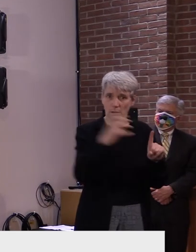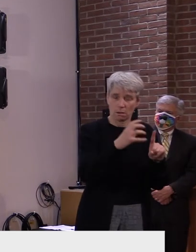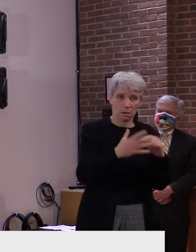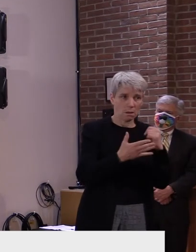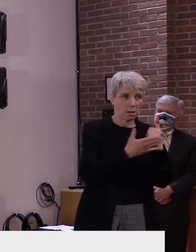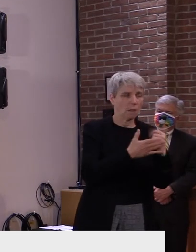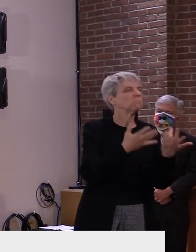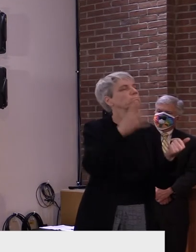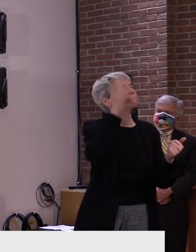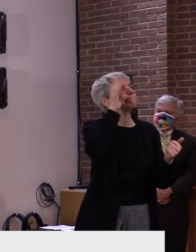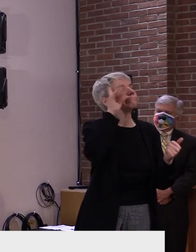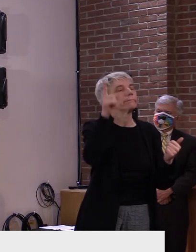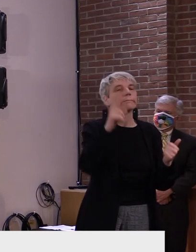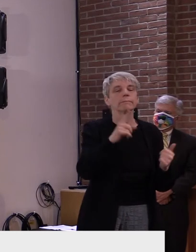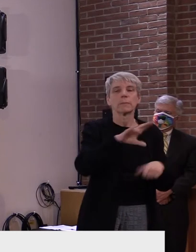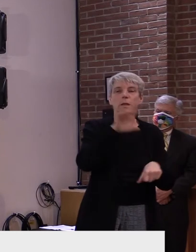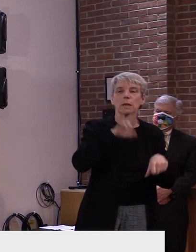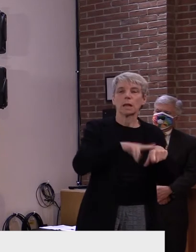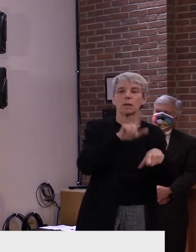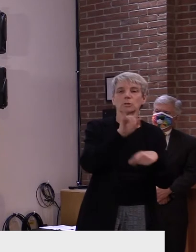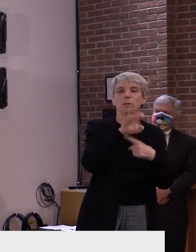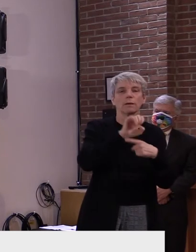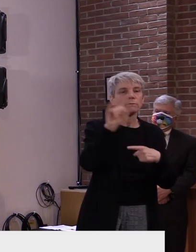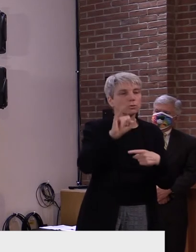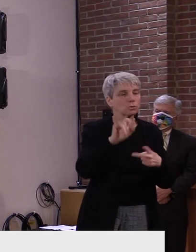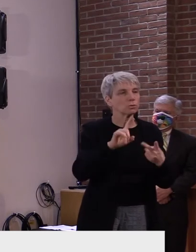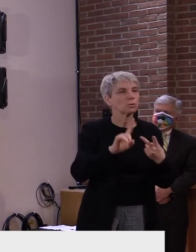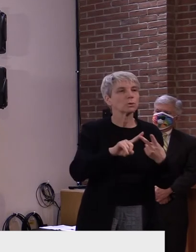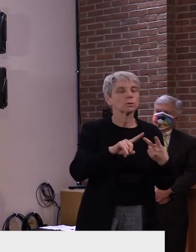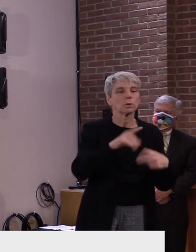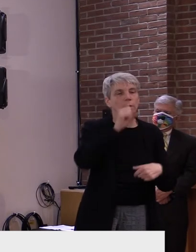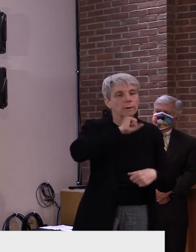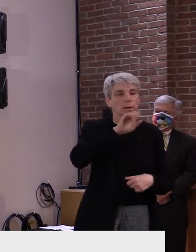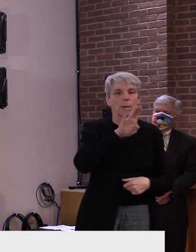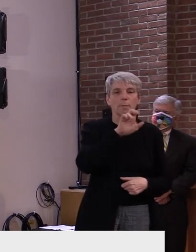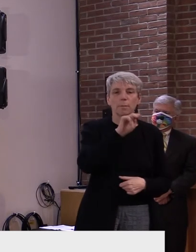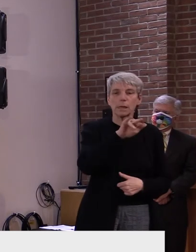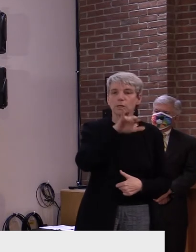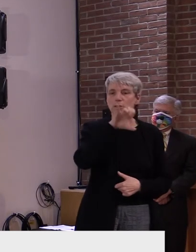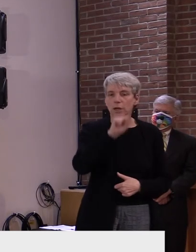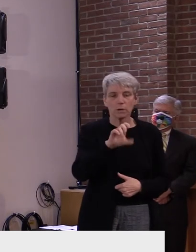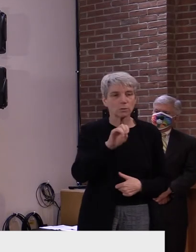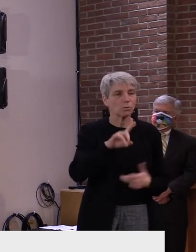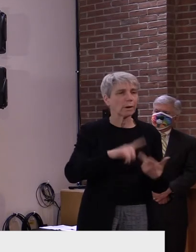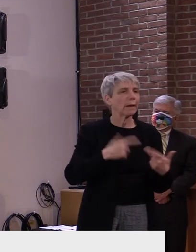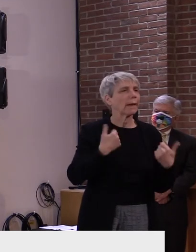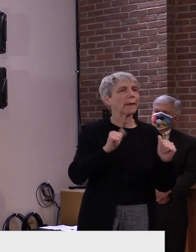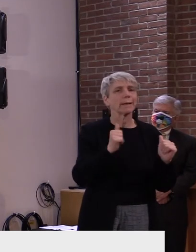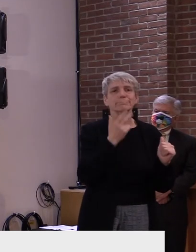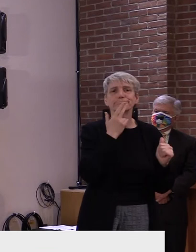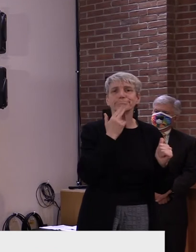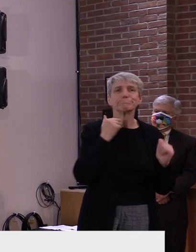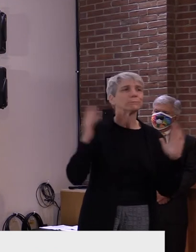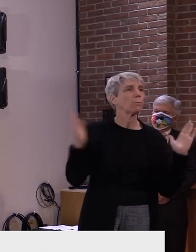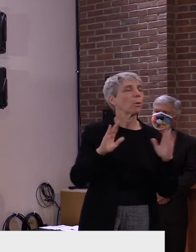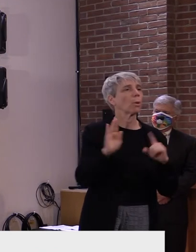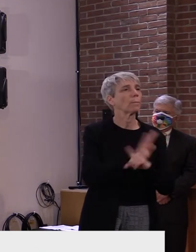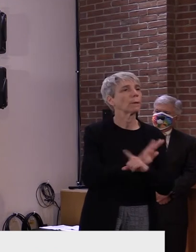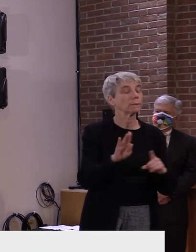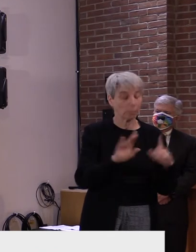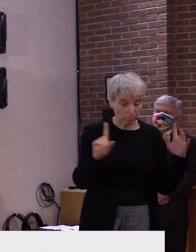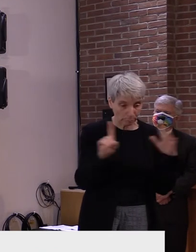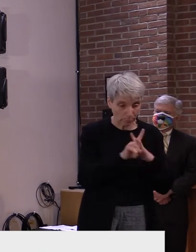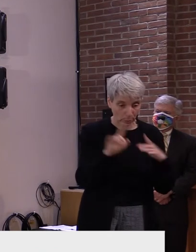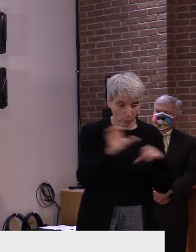life or sedentary or construction company or hardware store on main street had a problem how do they get activated for